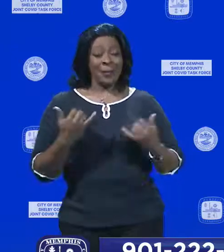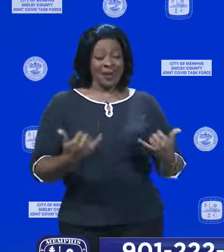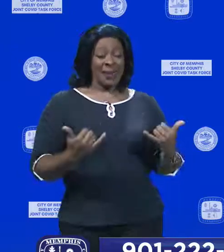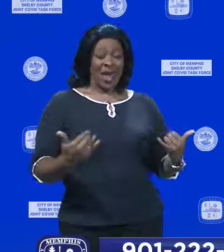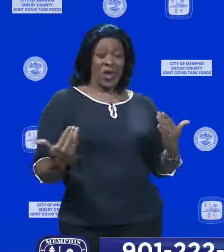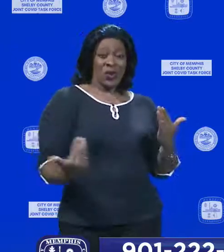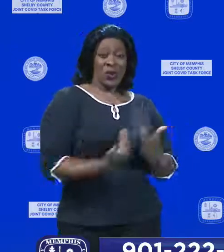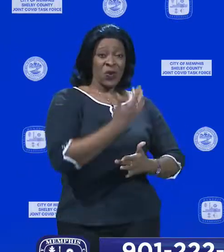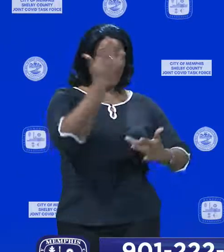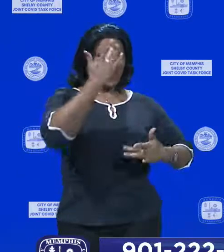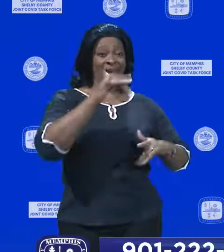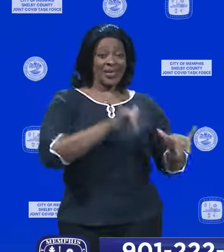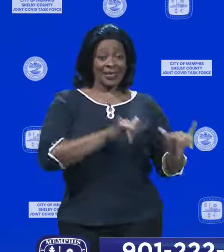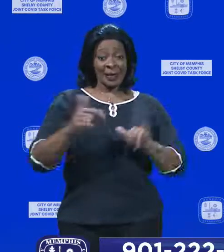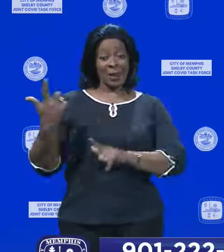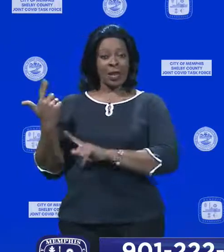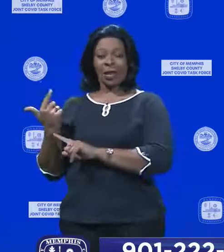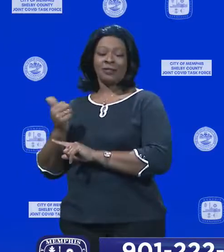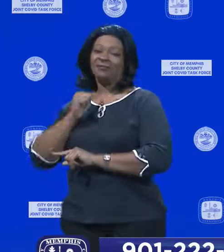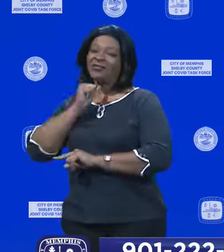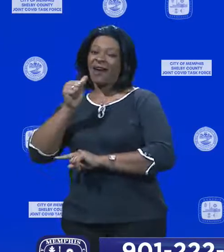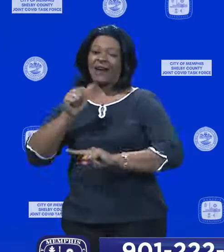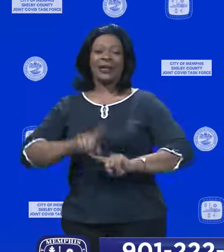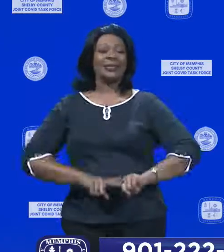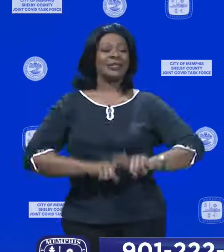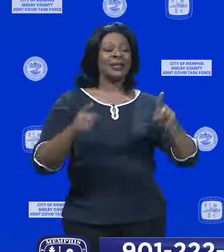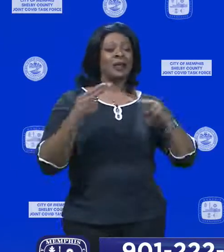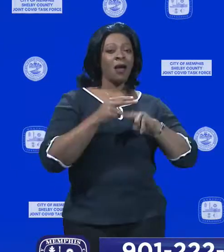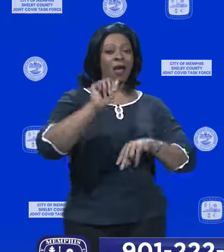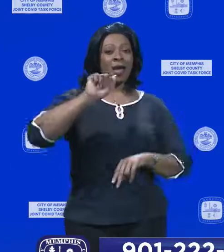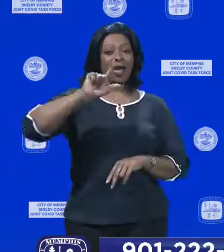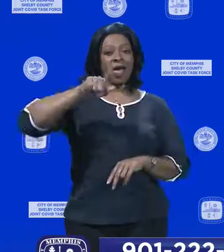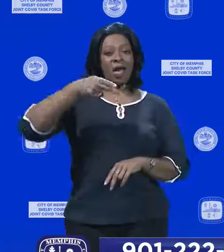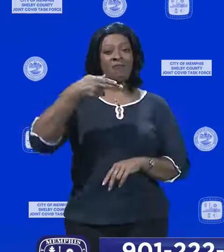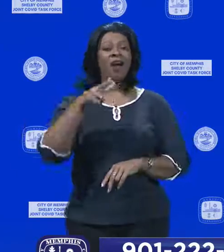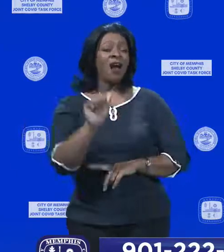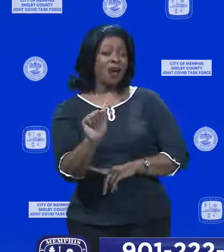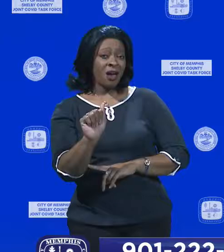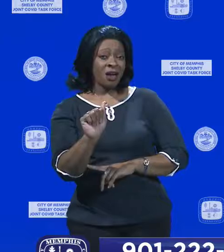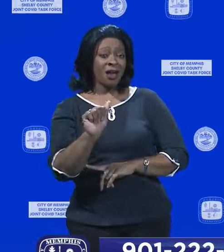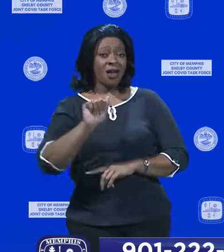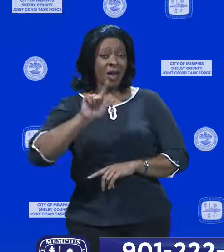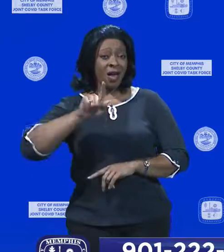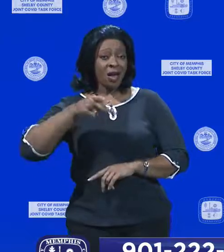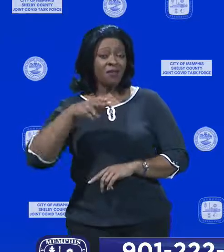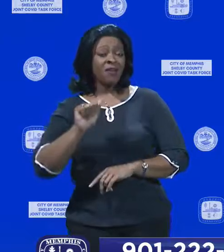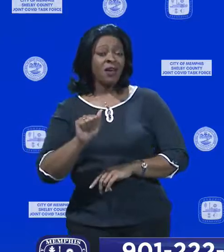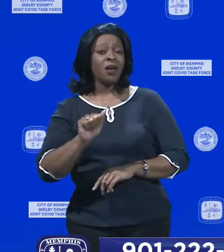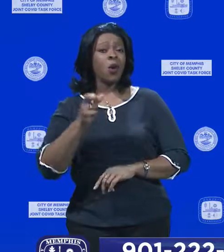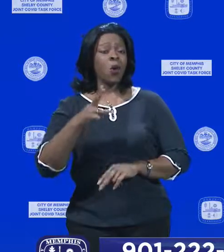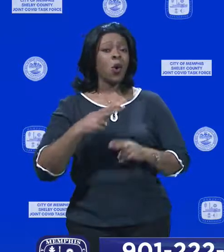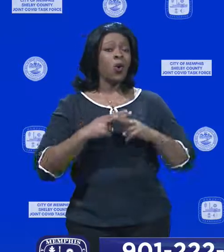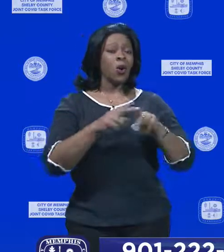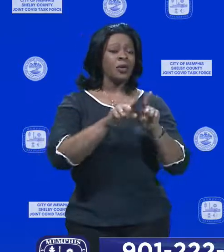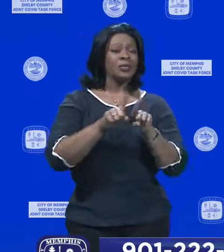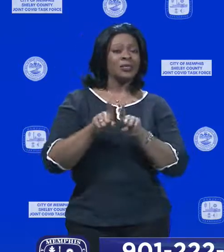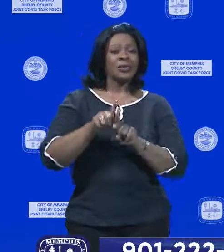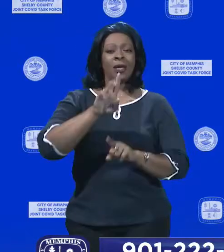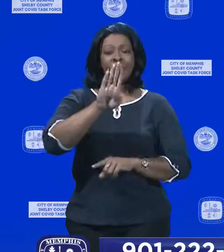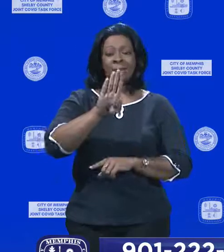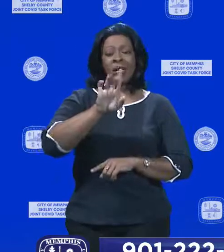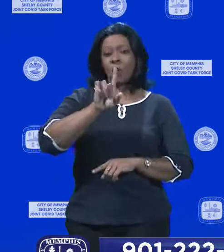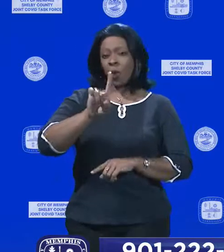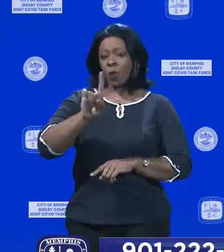is not that virus. It is what is called alpha, the variant called alpha, or you may have heard it referred to as